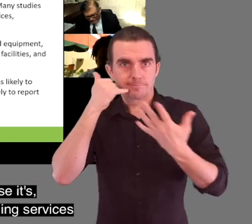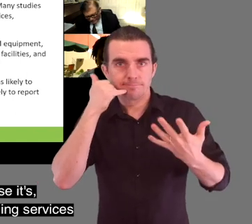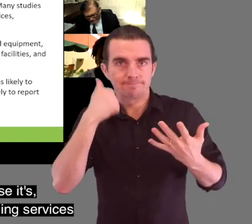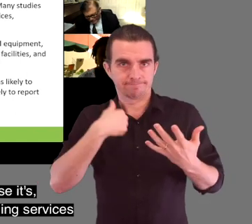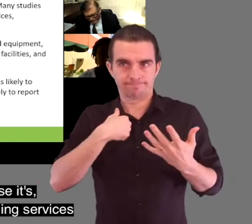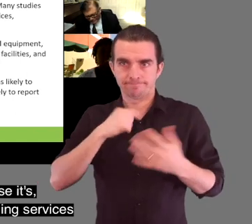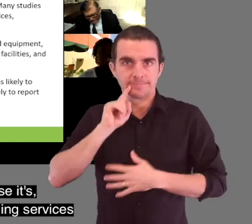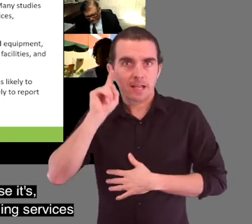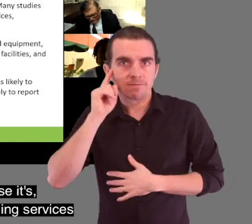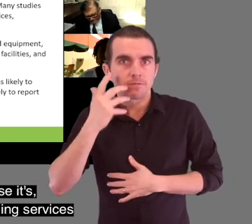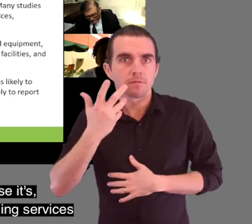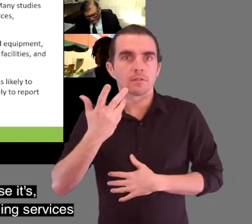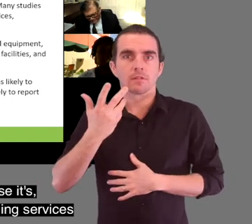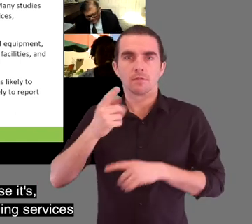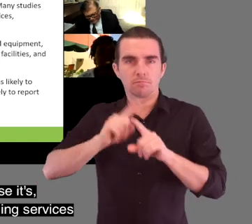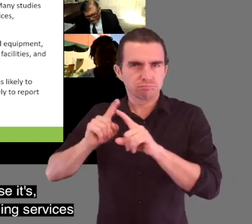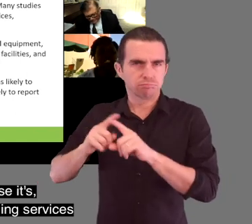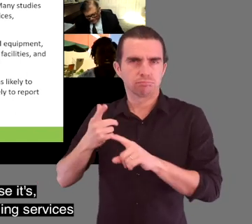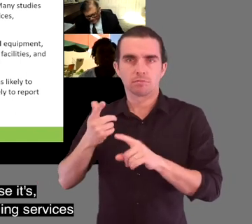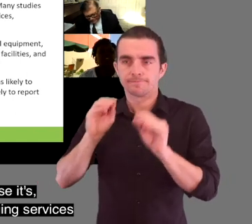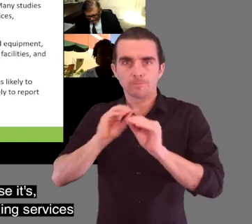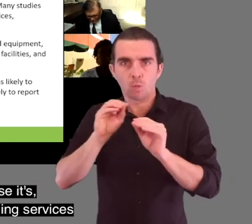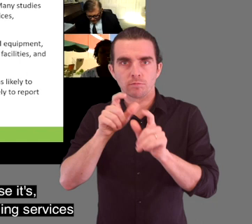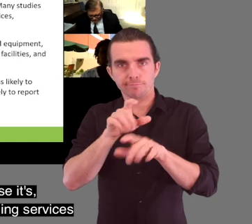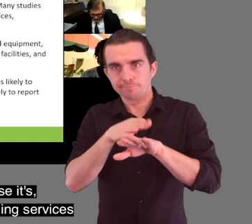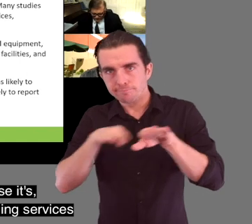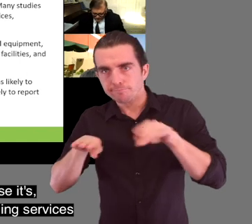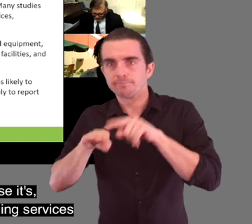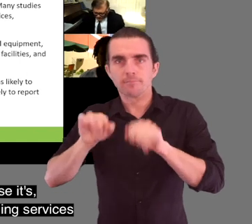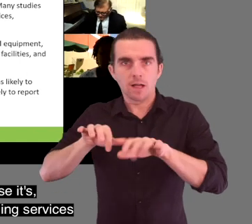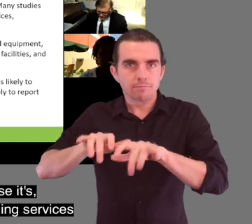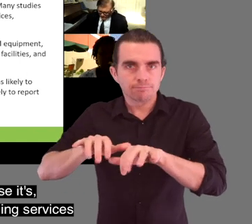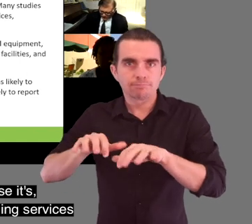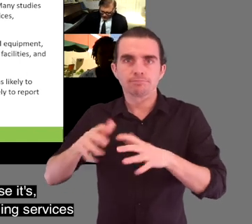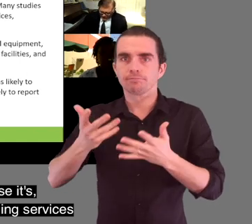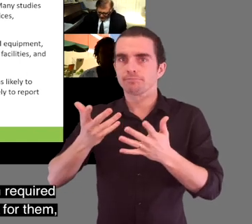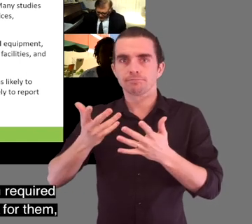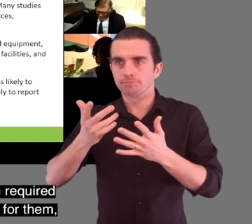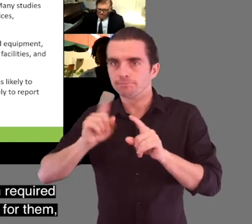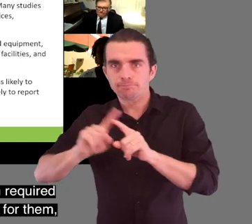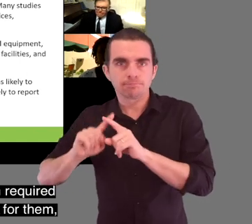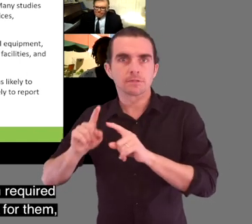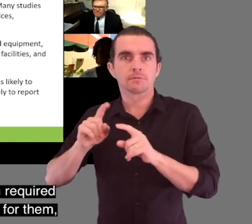deaf, because it did not have the messaging services